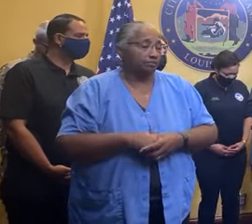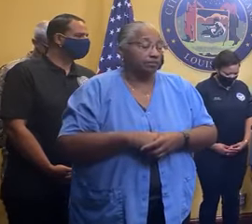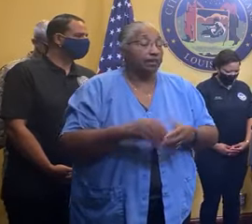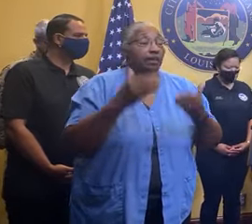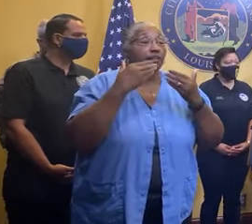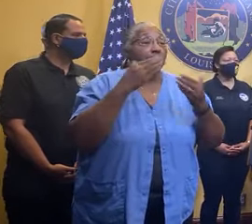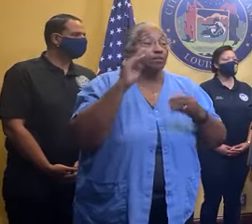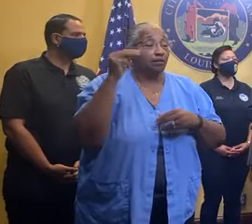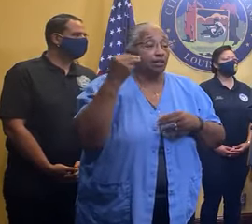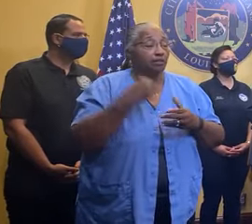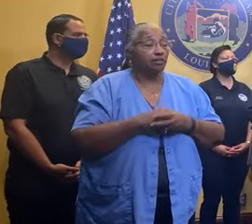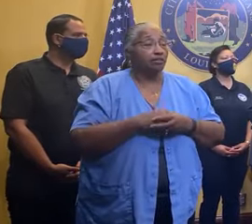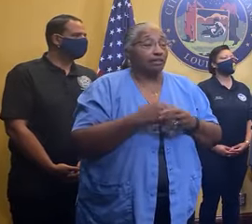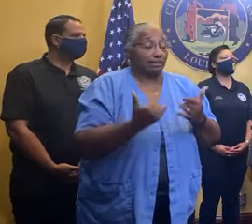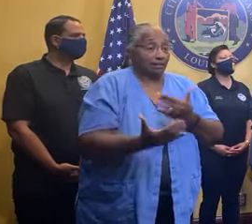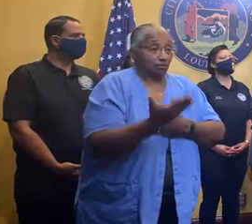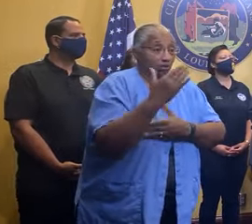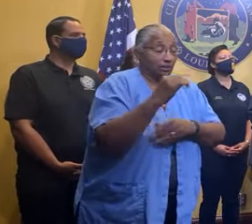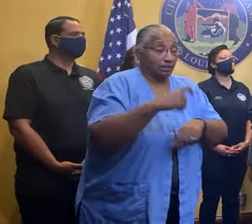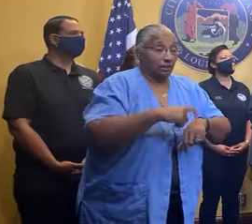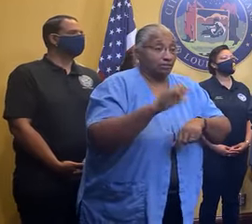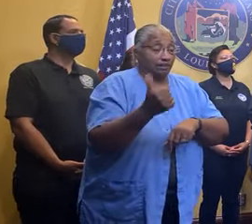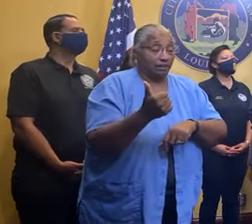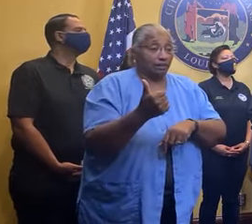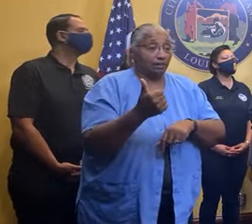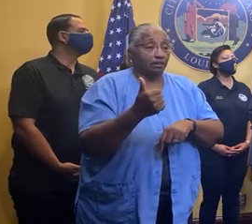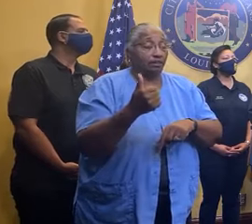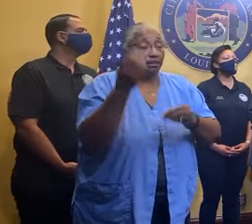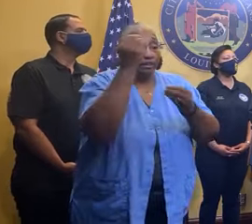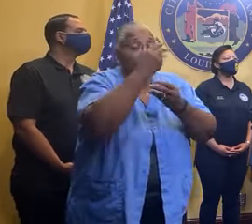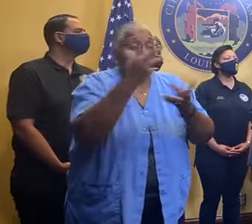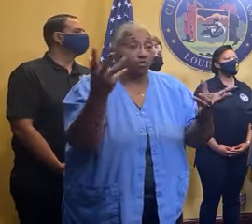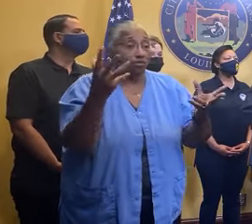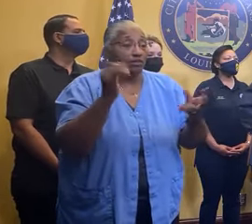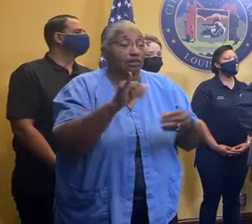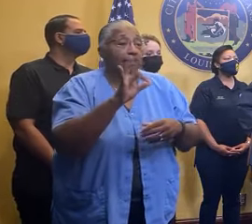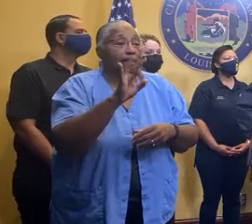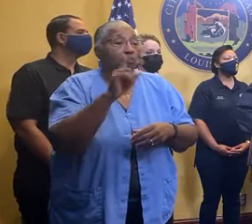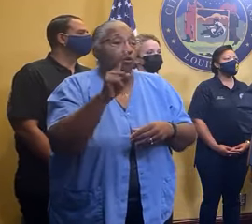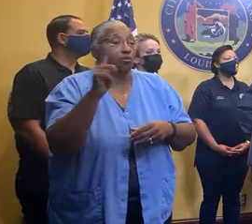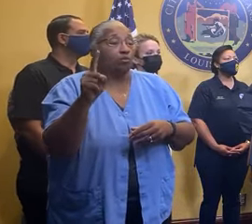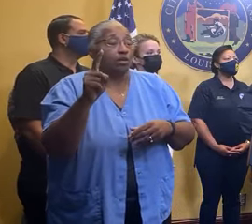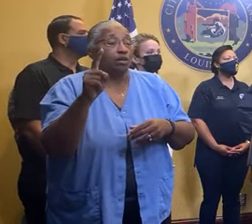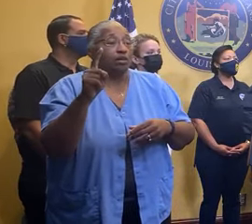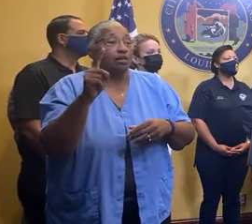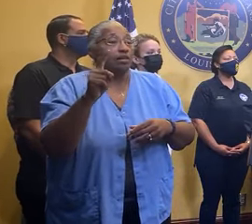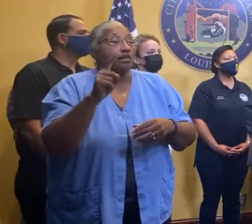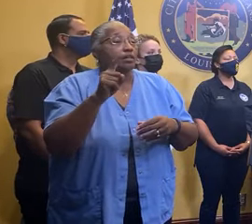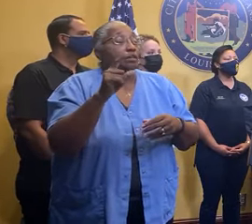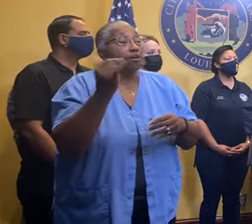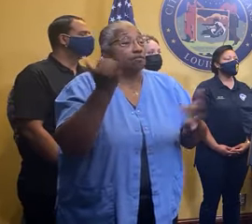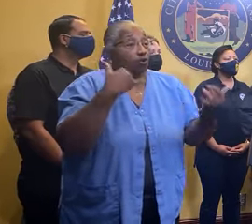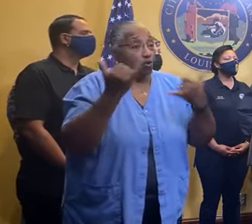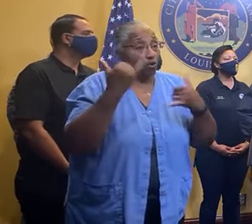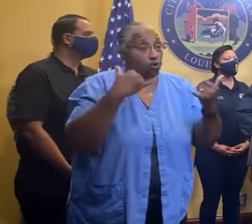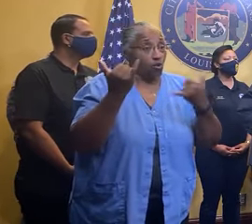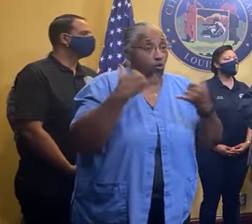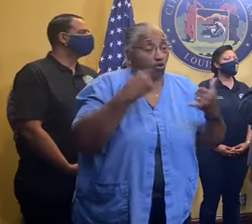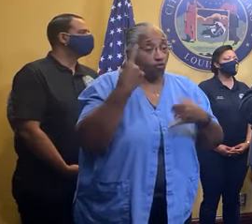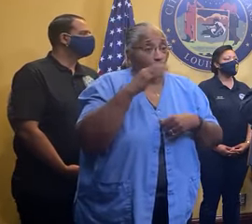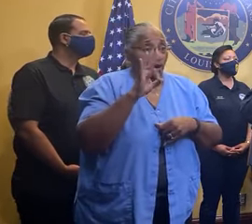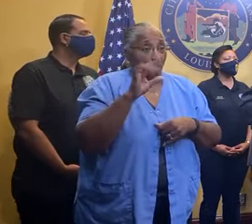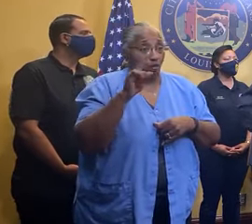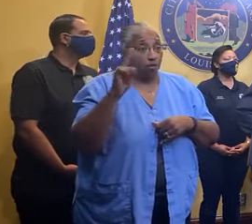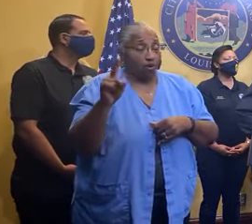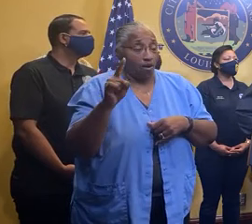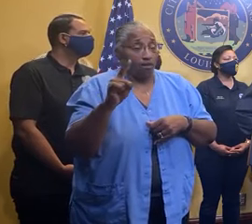Thank you, Mayor. At 10 a.m. this morning, OPCD advised the public of an intermittent 911 outage that we were experiencing calls coming to the center that would